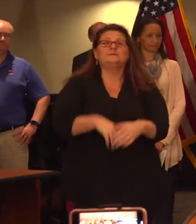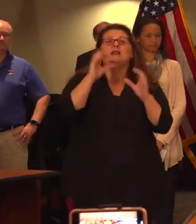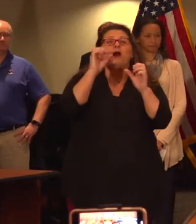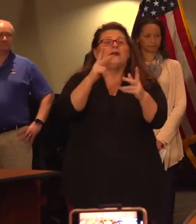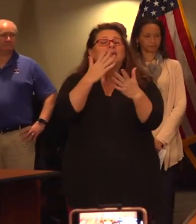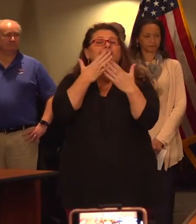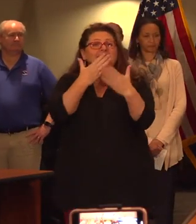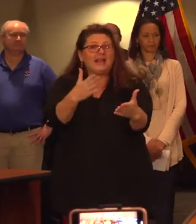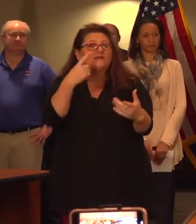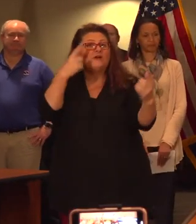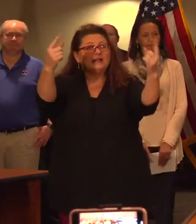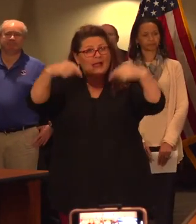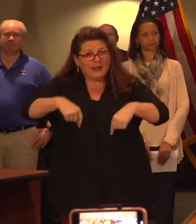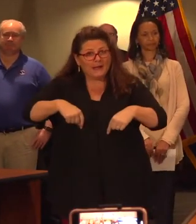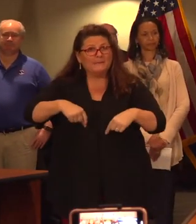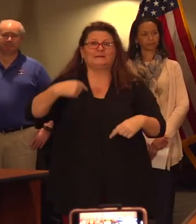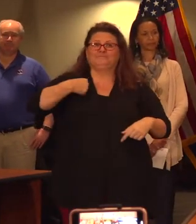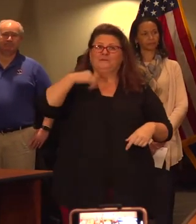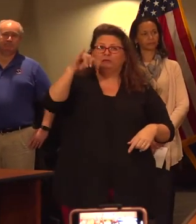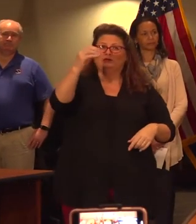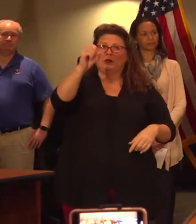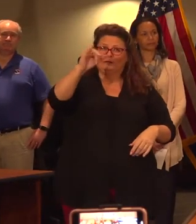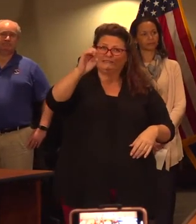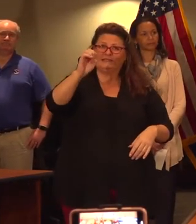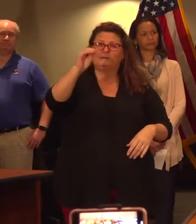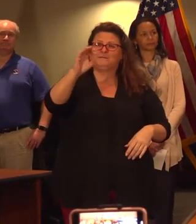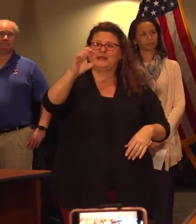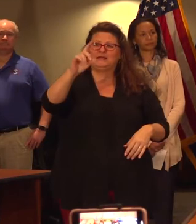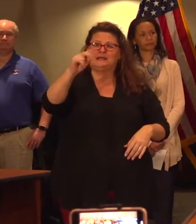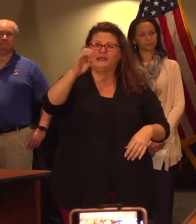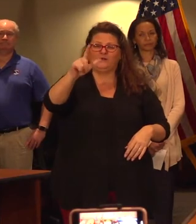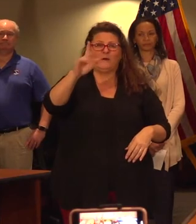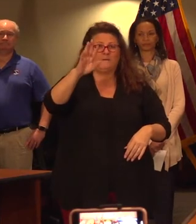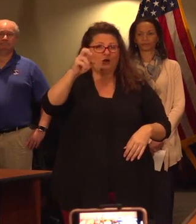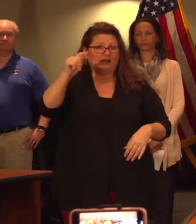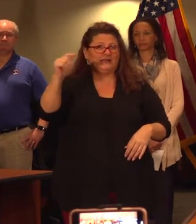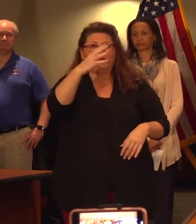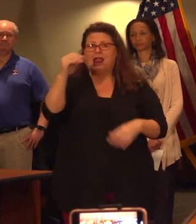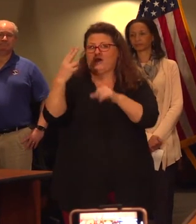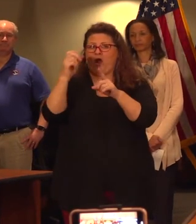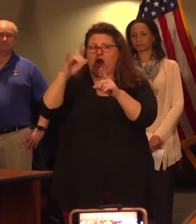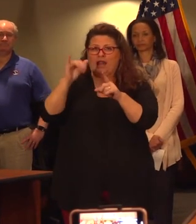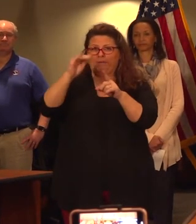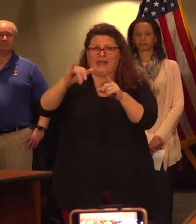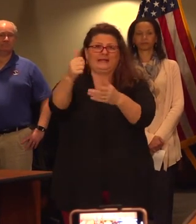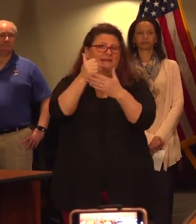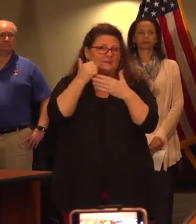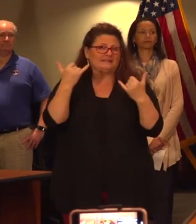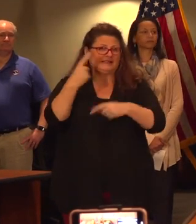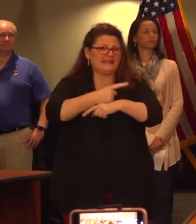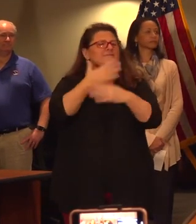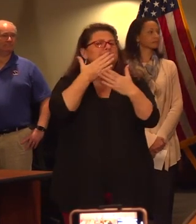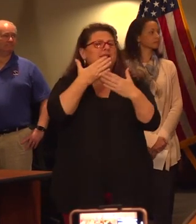Y'all, thank you very much for coming. Josie McDaniel Burkett and Holly May are helping us again today. We appreciate it very much.